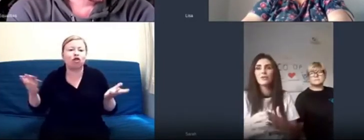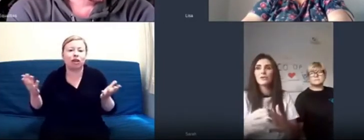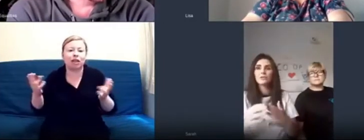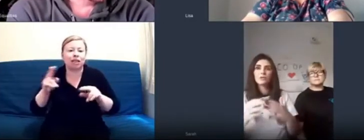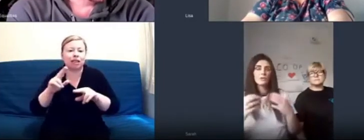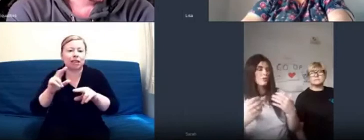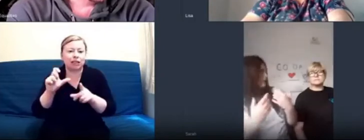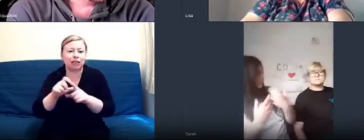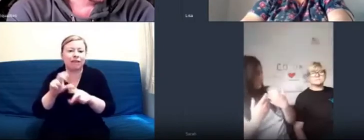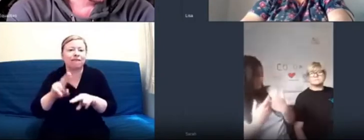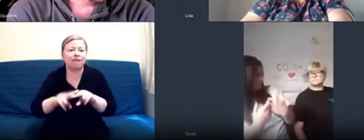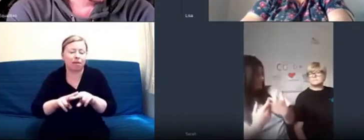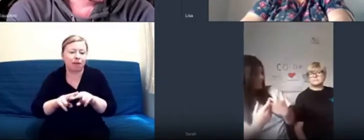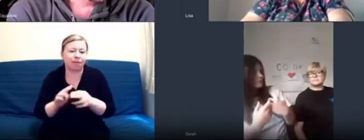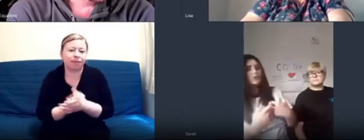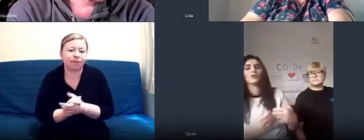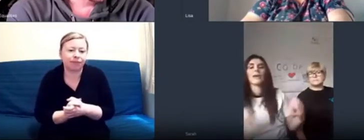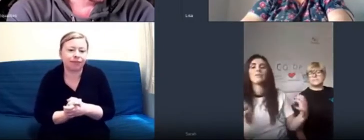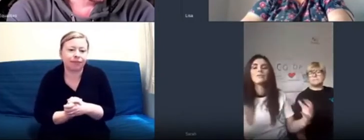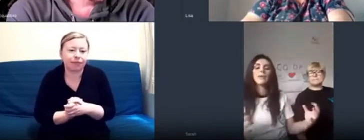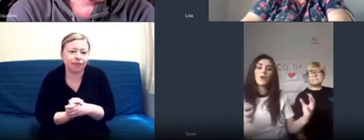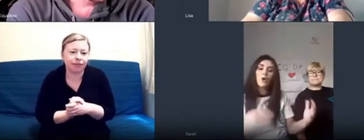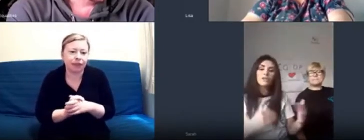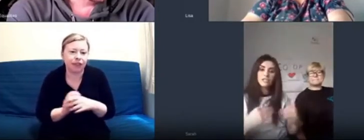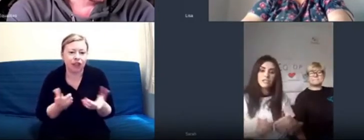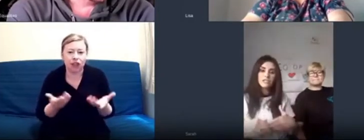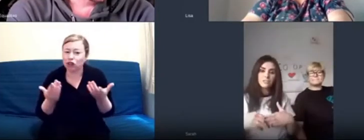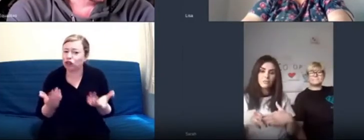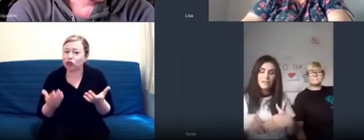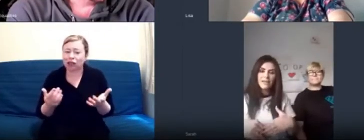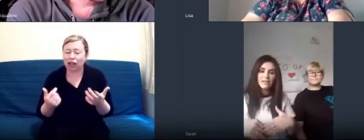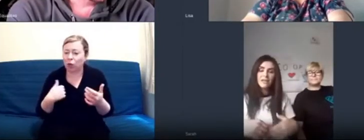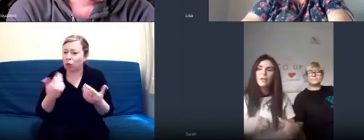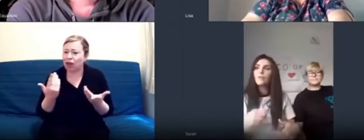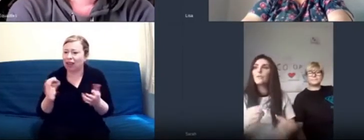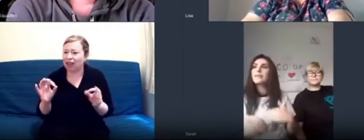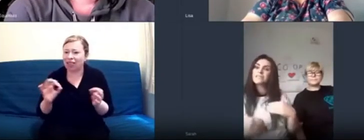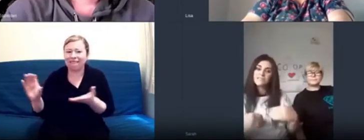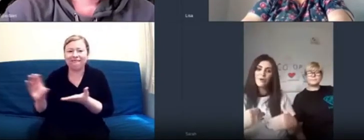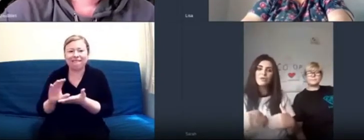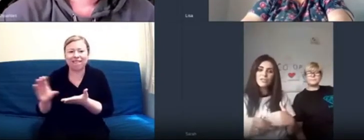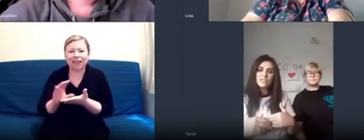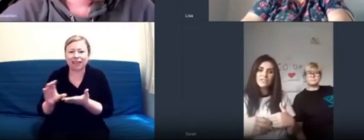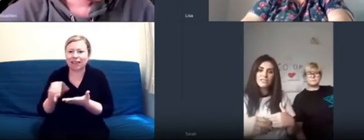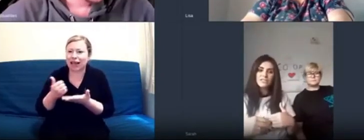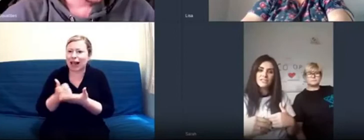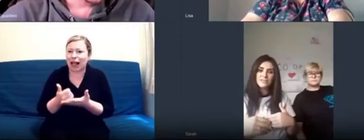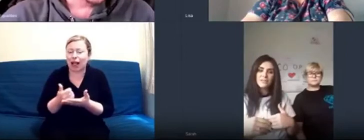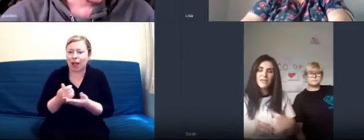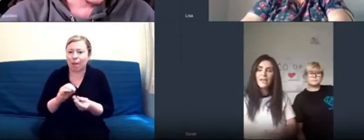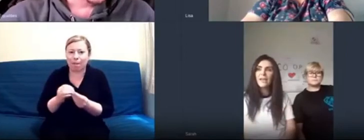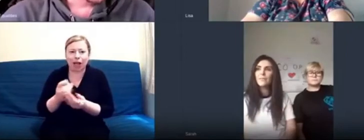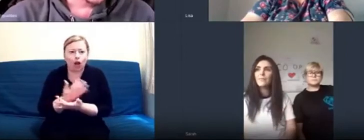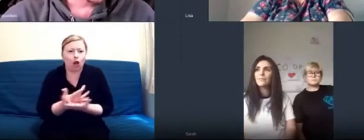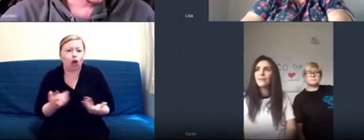it's difficult because we don't have the funding to implement all the changes that we'd like, but we're mm-hmm. making small